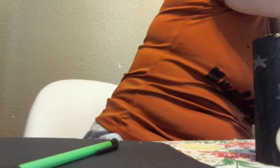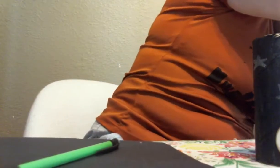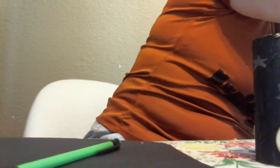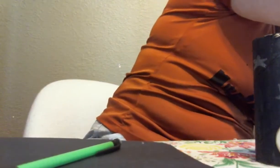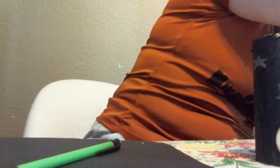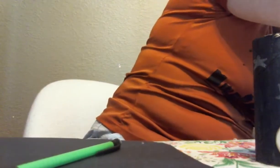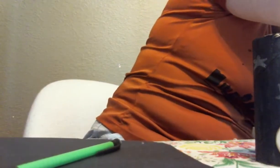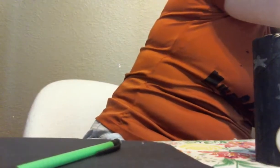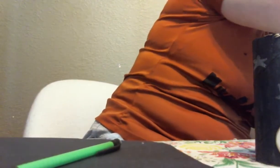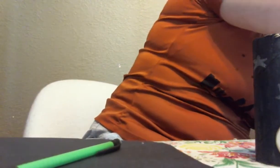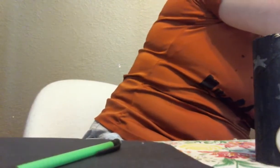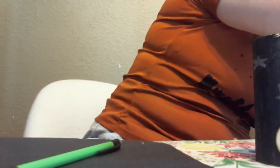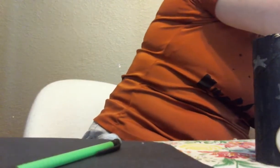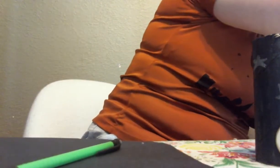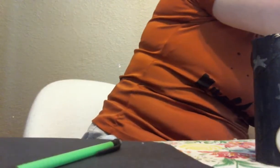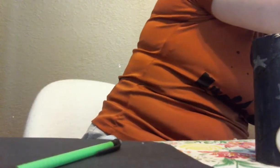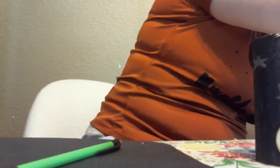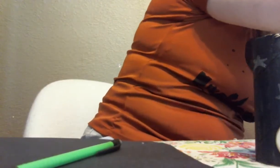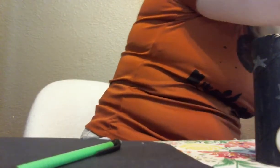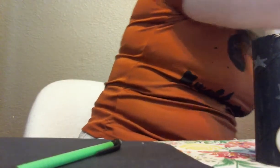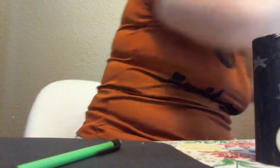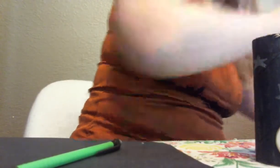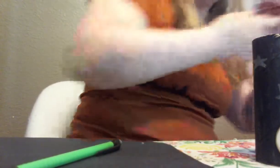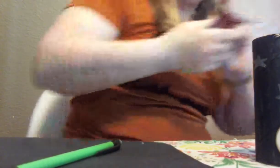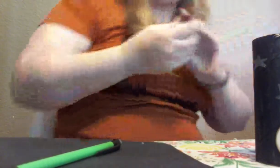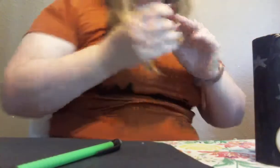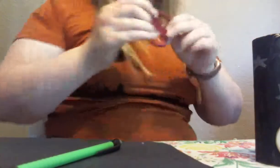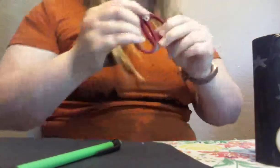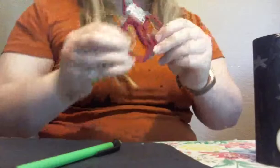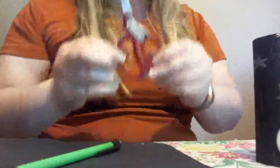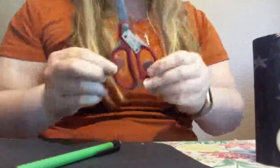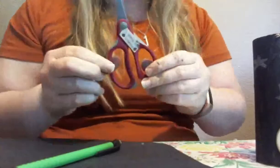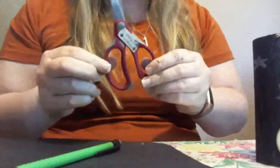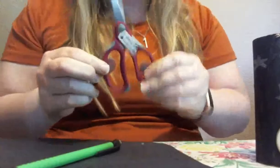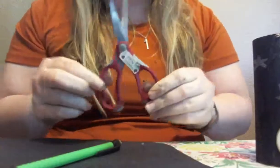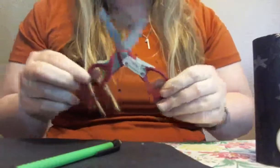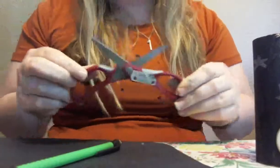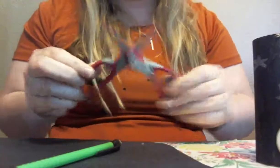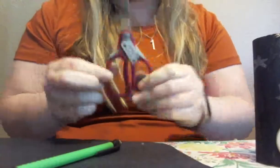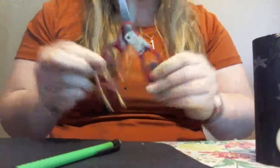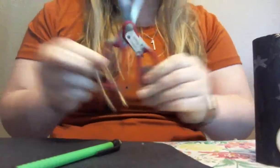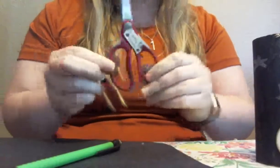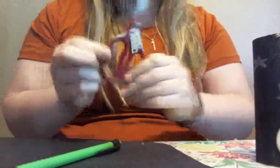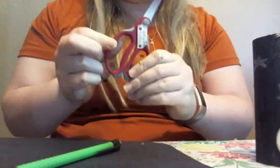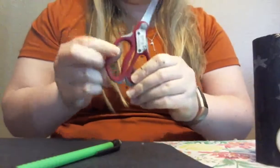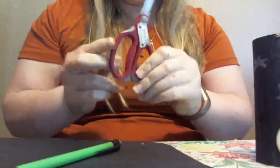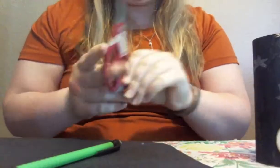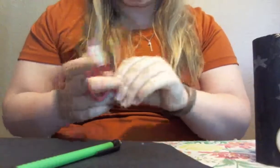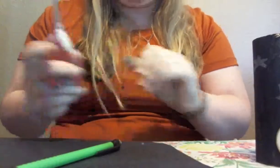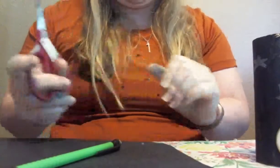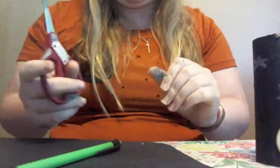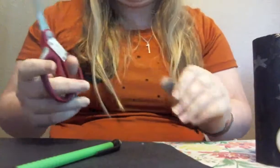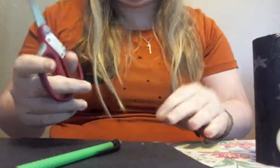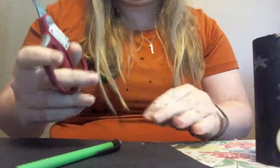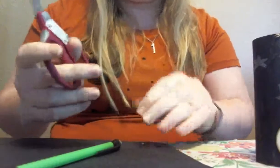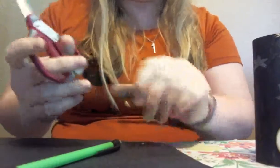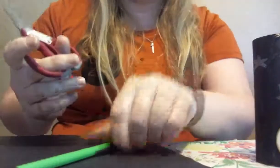scissors that I have here. So when using scissors, obviously ask permission from a parent and